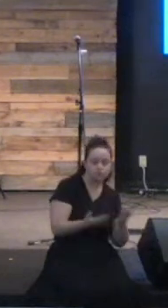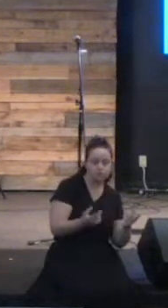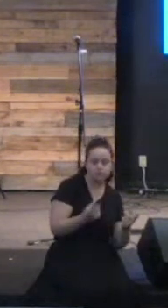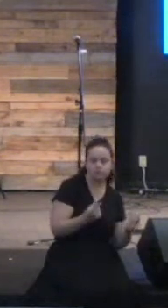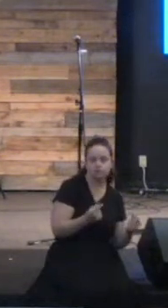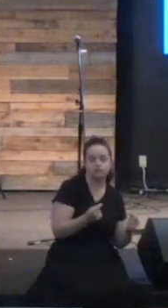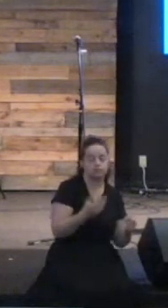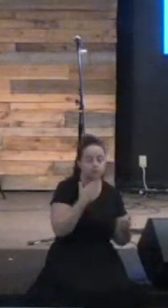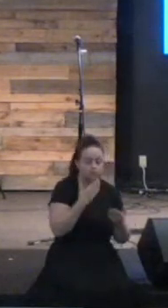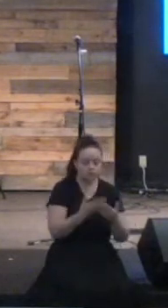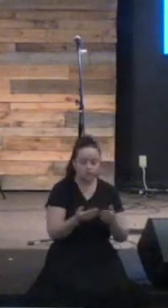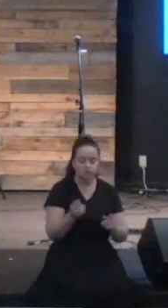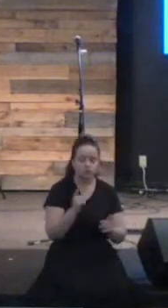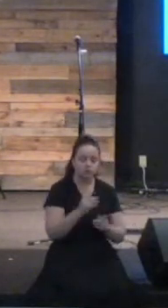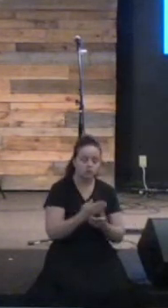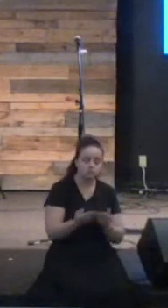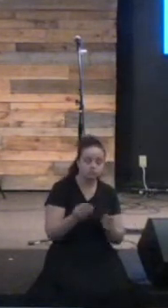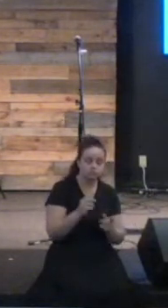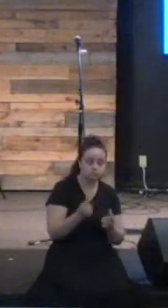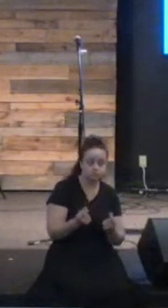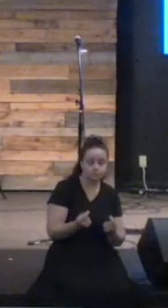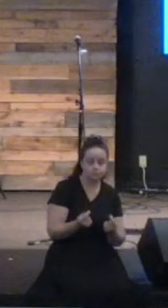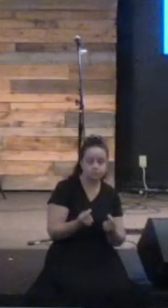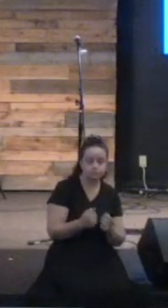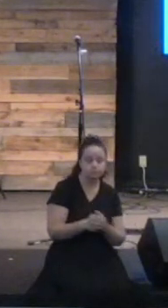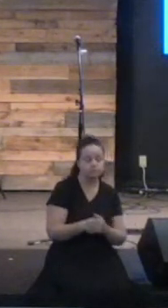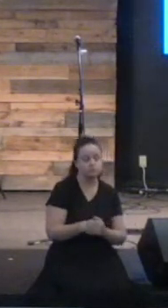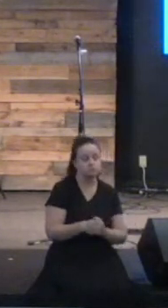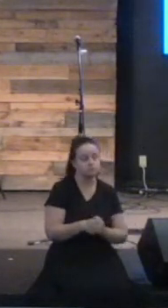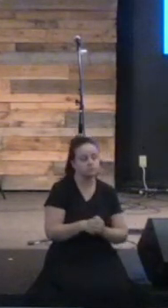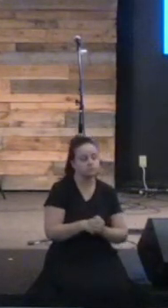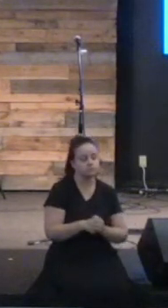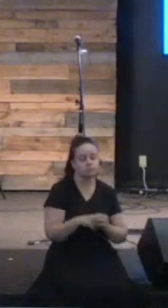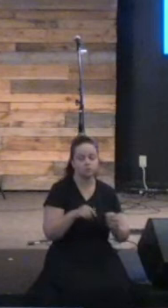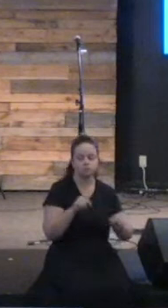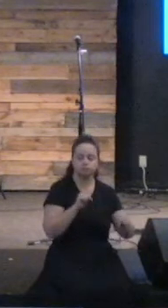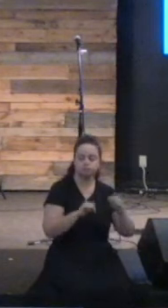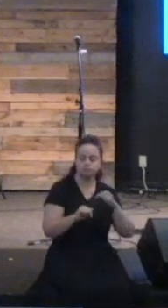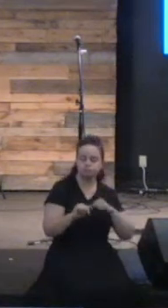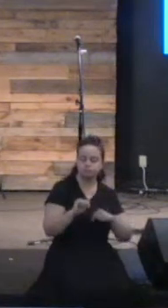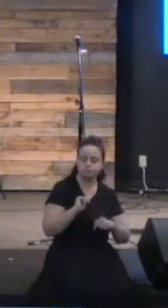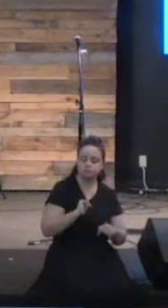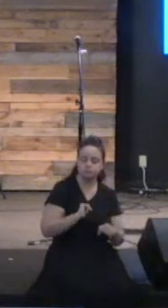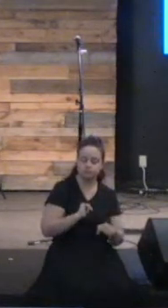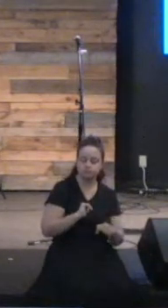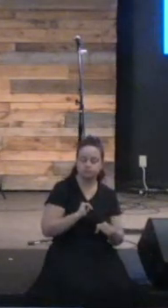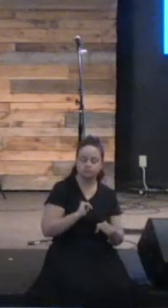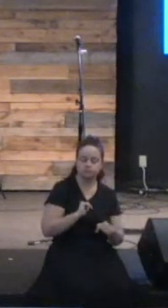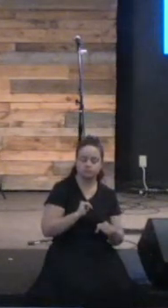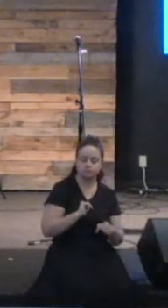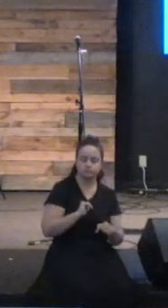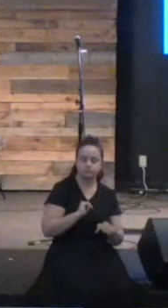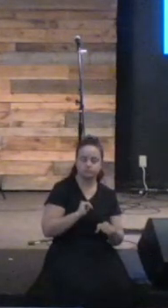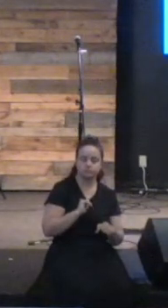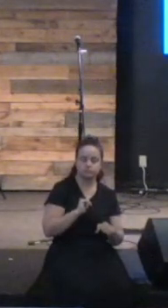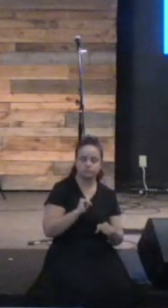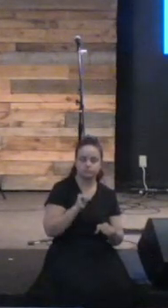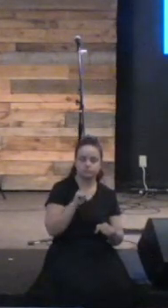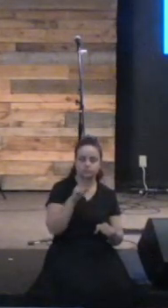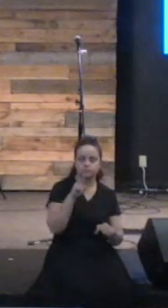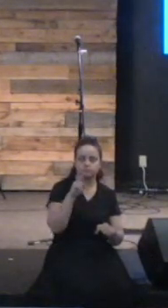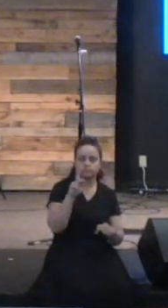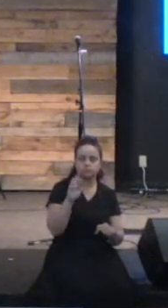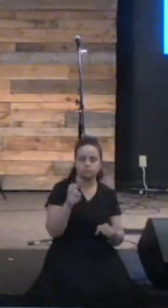what is the good thing to do and uh we'll go back here this is kind of out of Luke